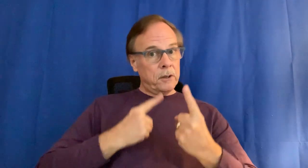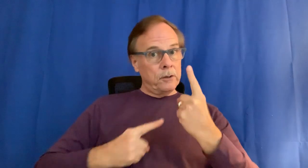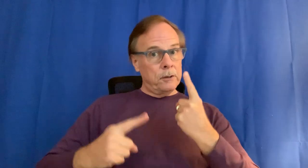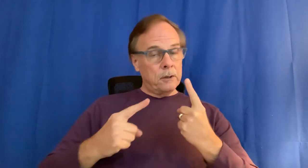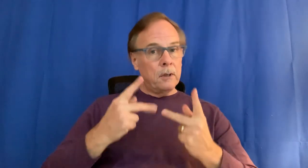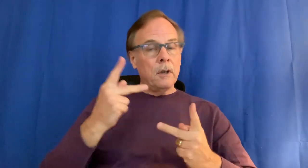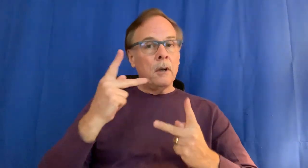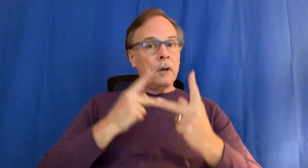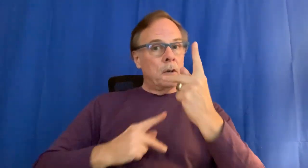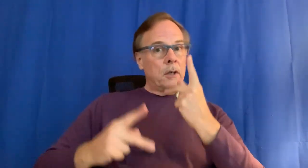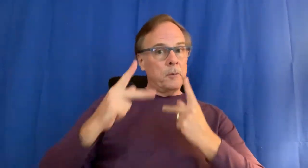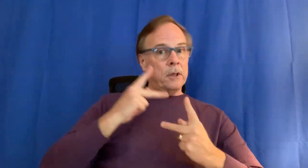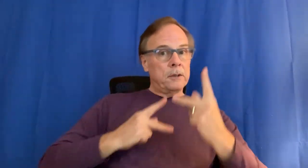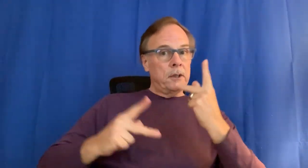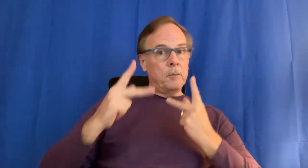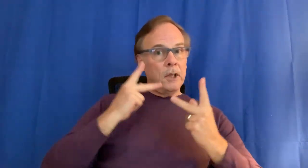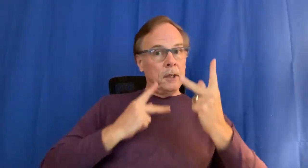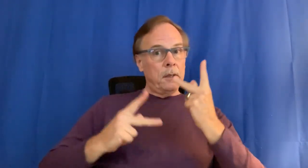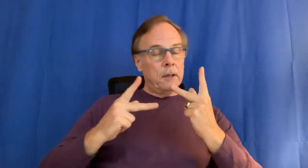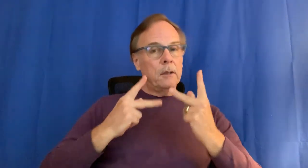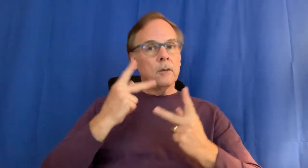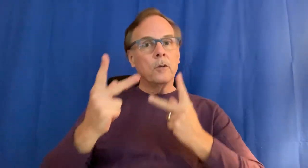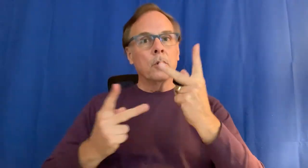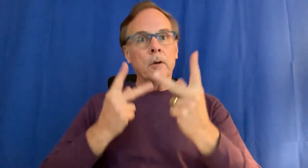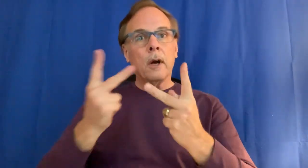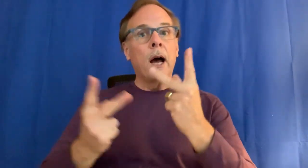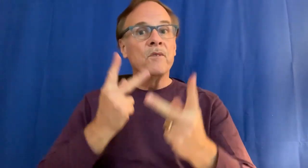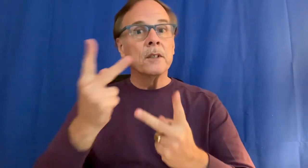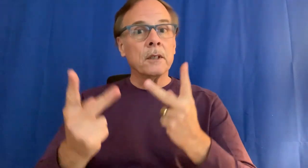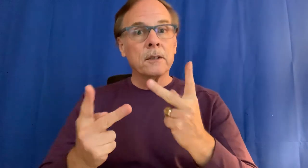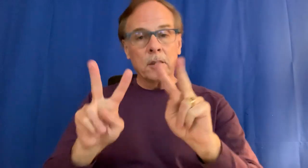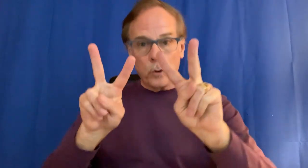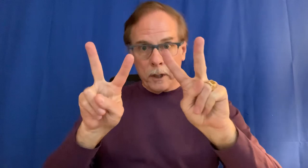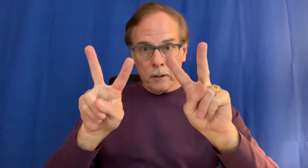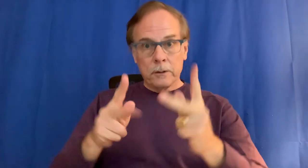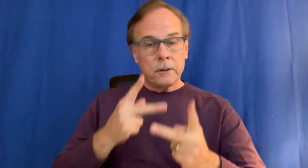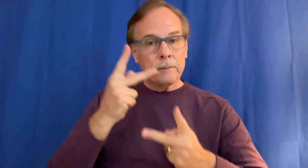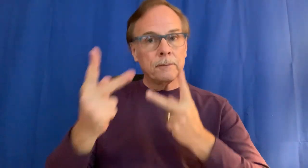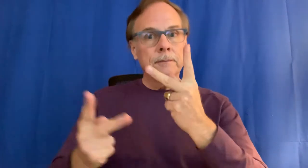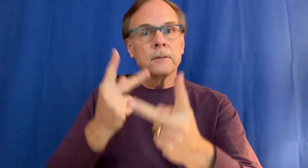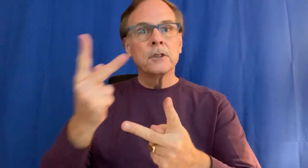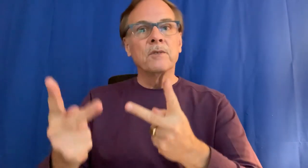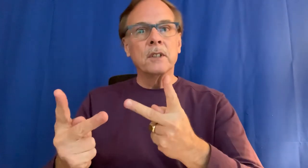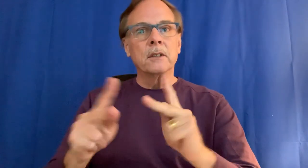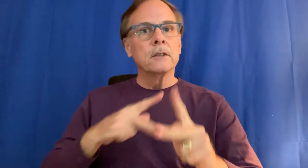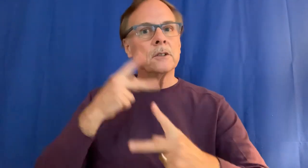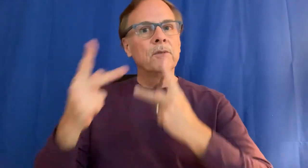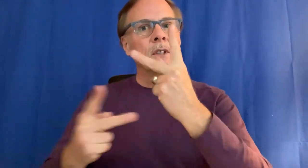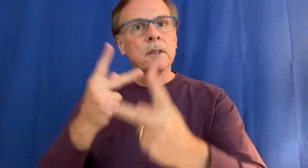fingers, coming to see me, or I'm visiting someone else, to visit.